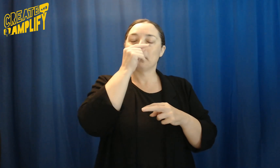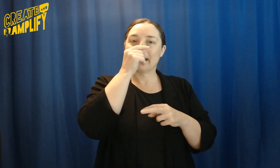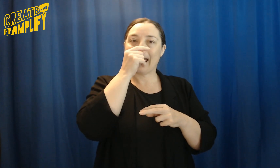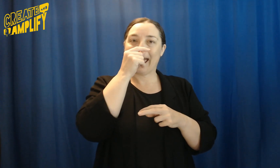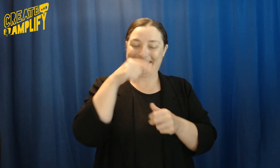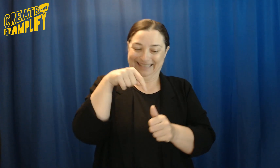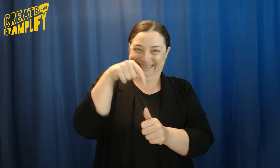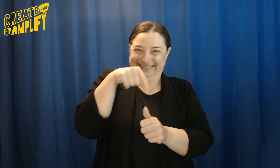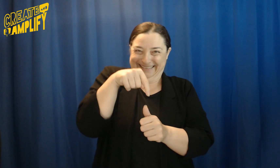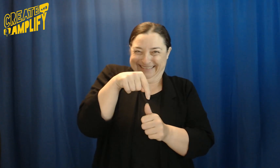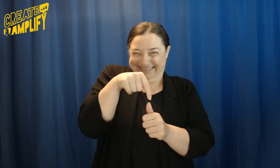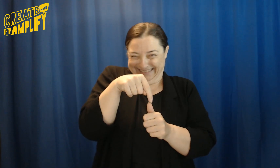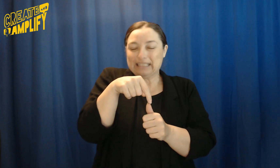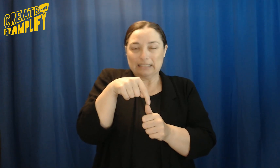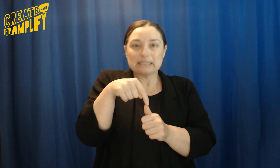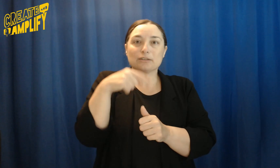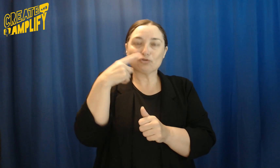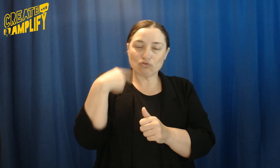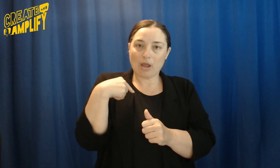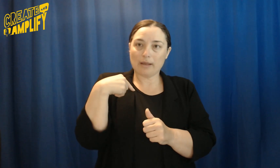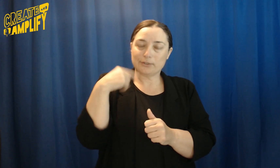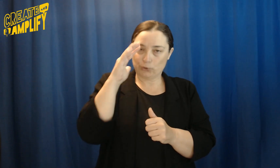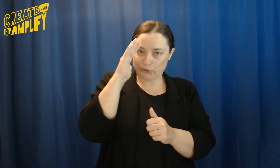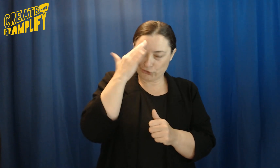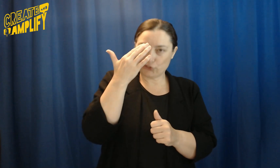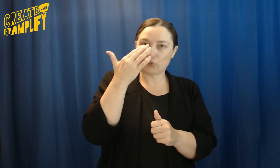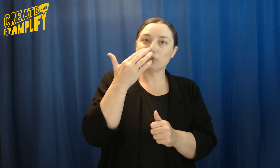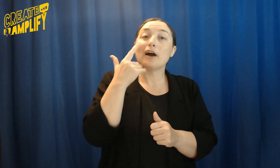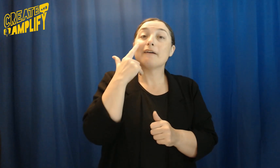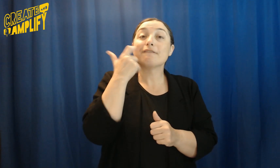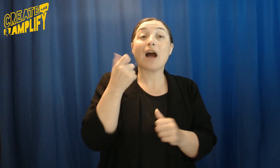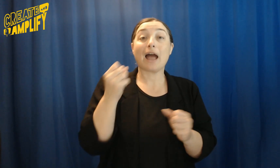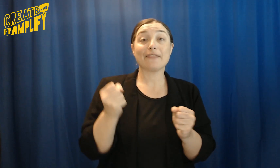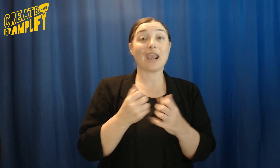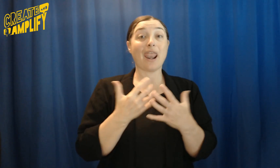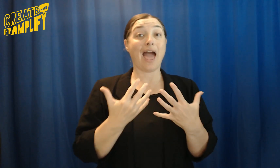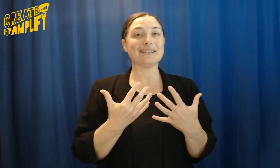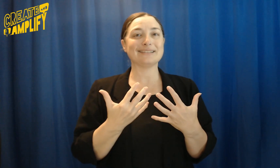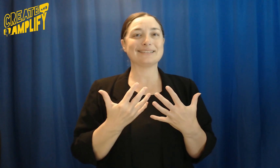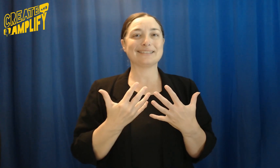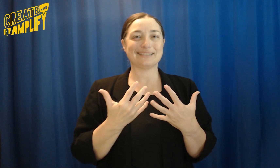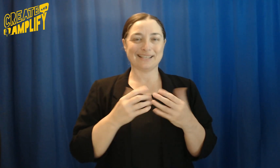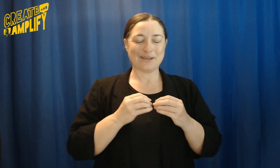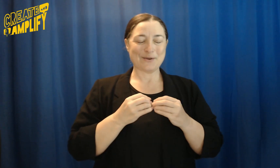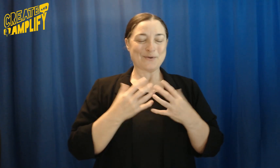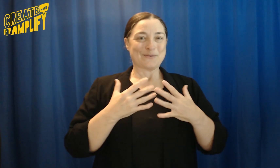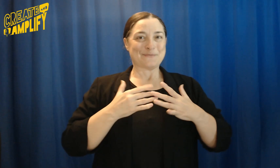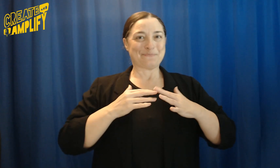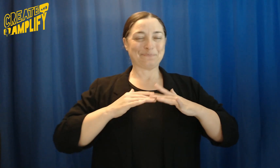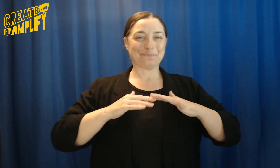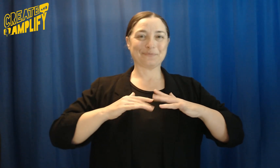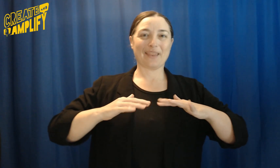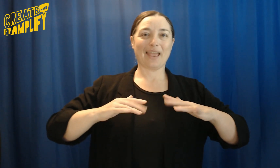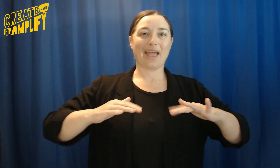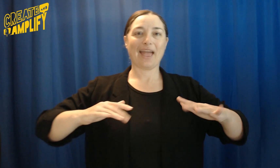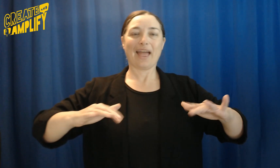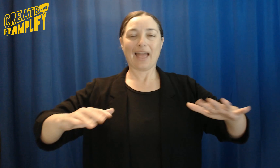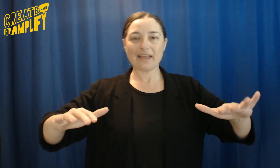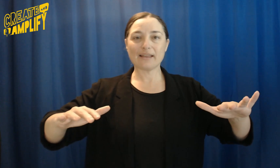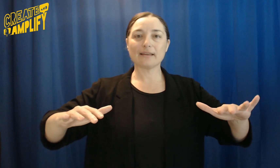that bigger, that helps to expose what the root problem is, and that makes it easier to find and